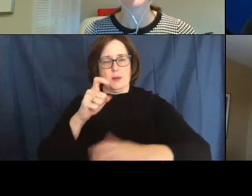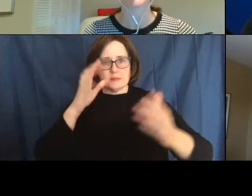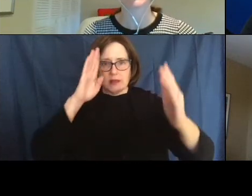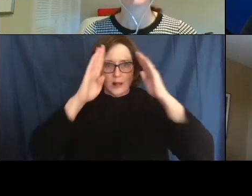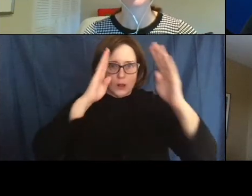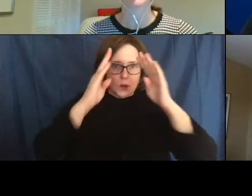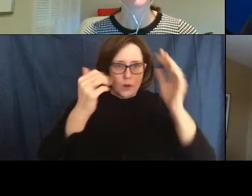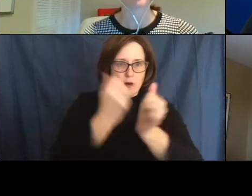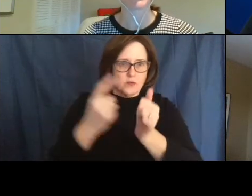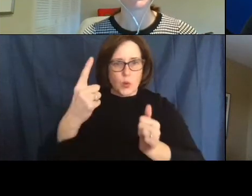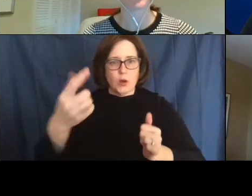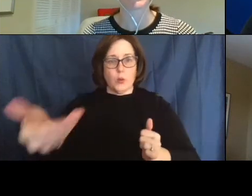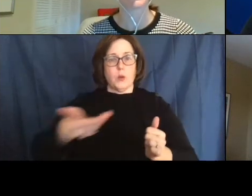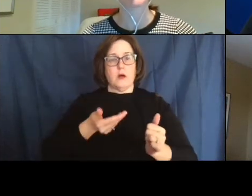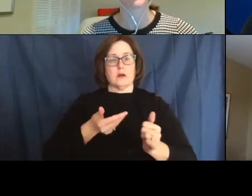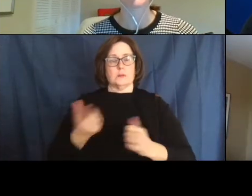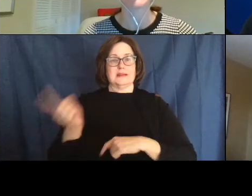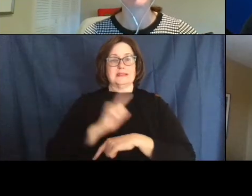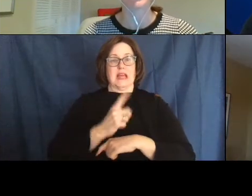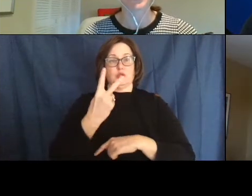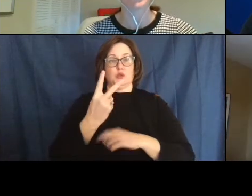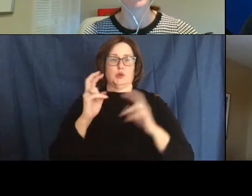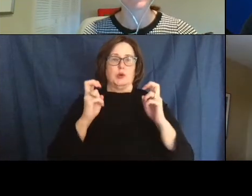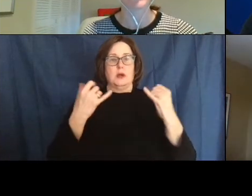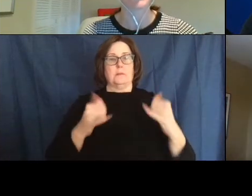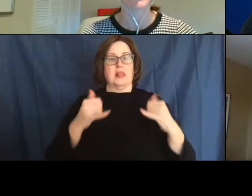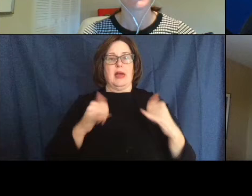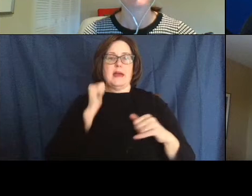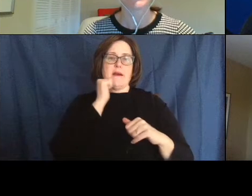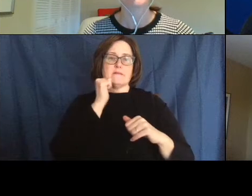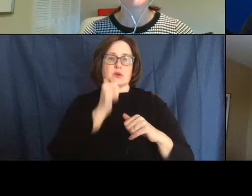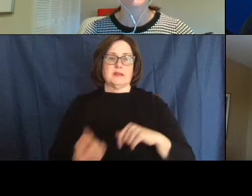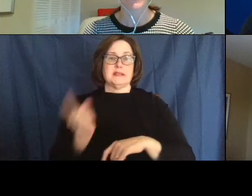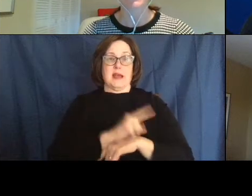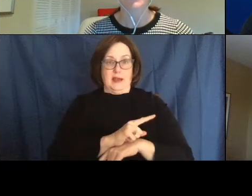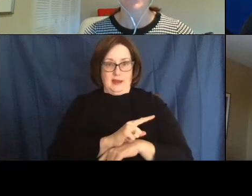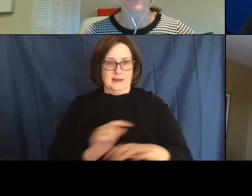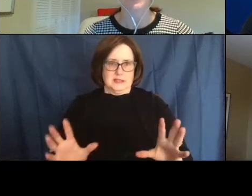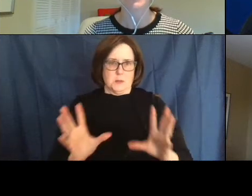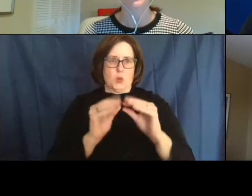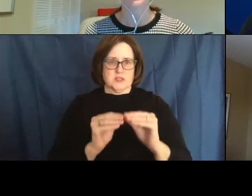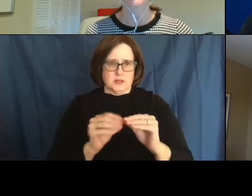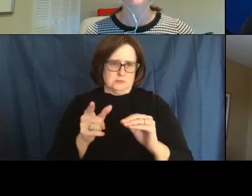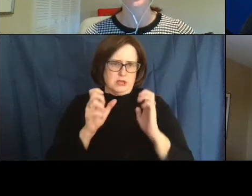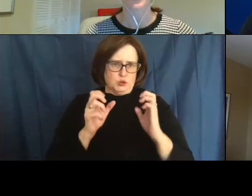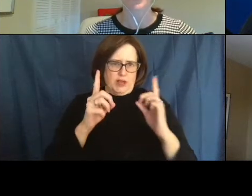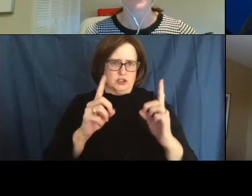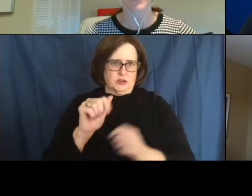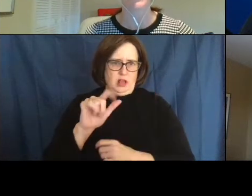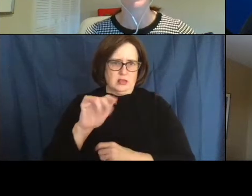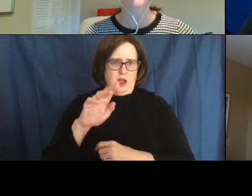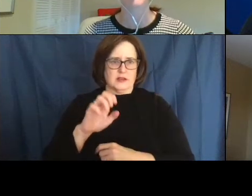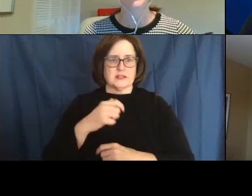Every Day virtual symposium organized by the Education Alliance. My name is Leah Maxson. I am a senior inclusive